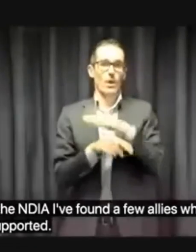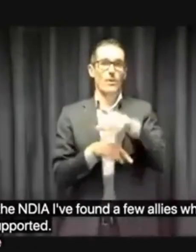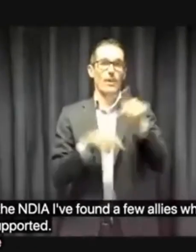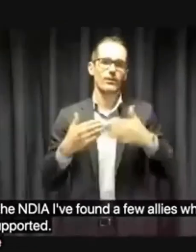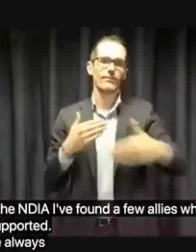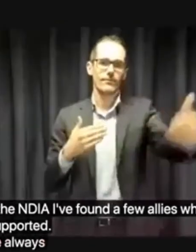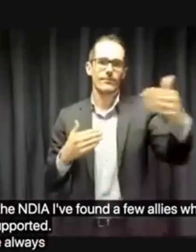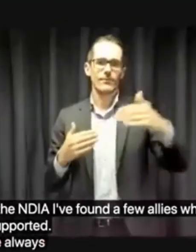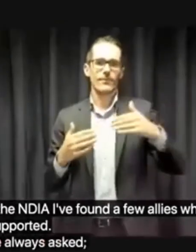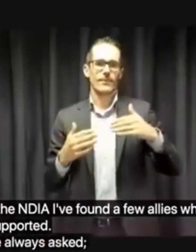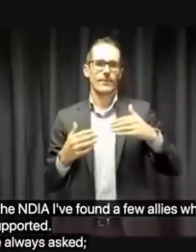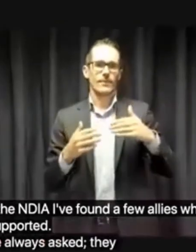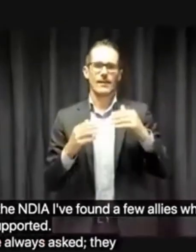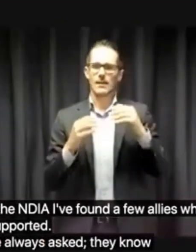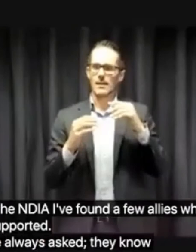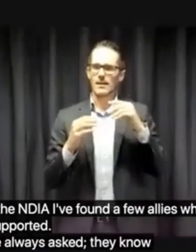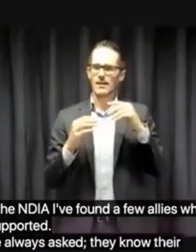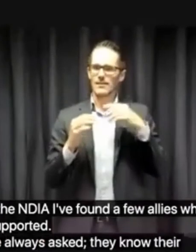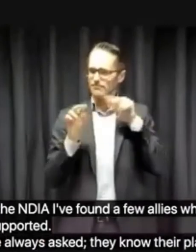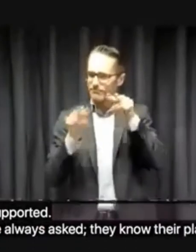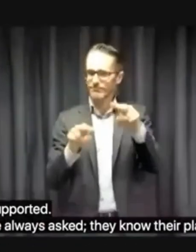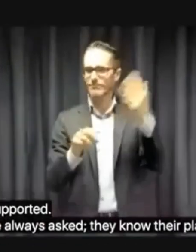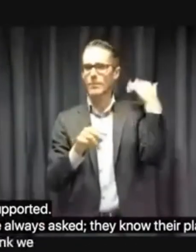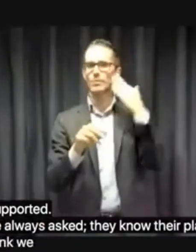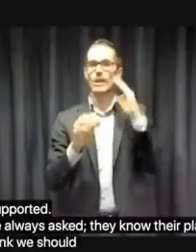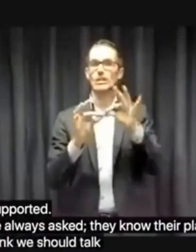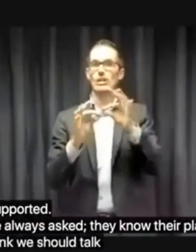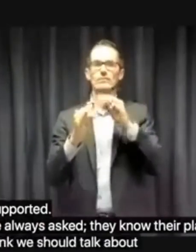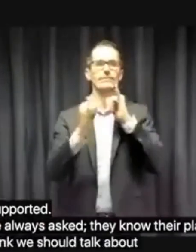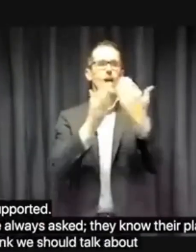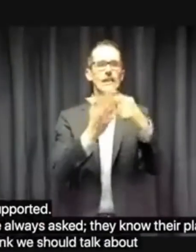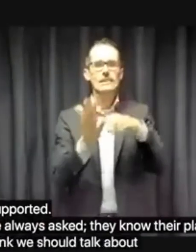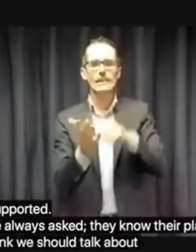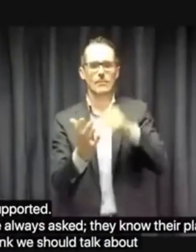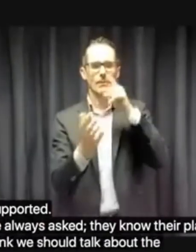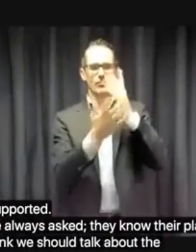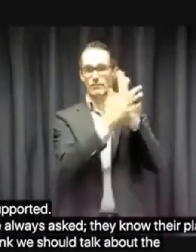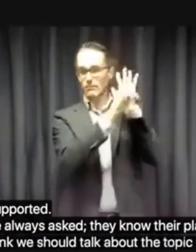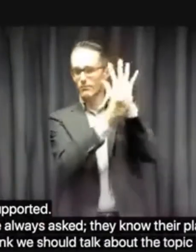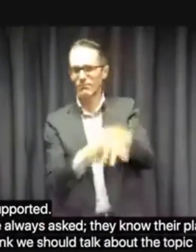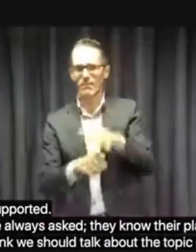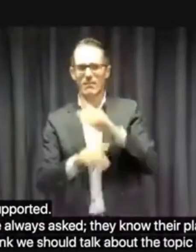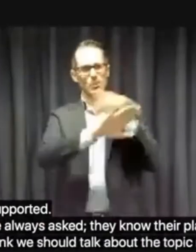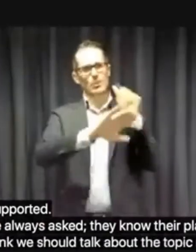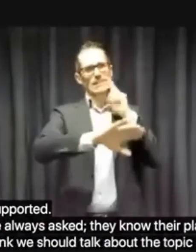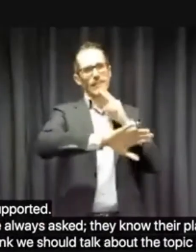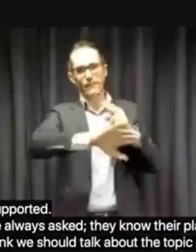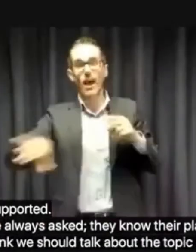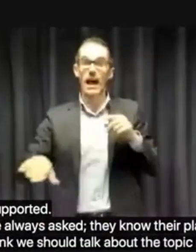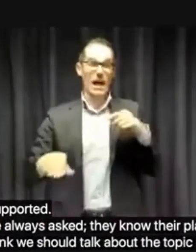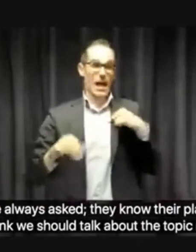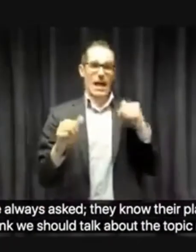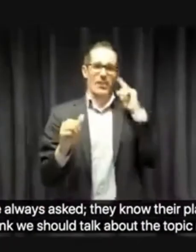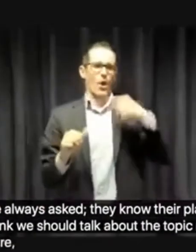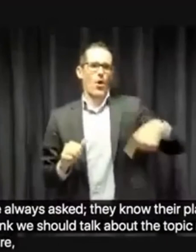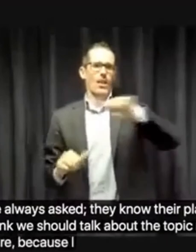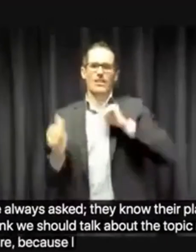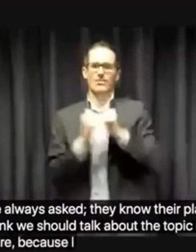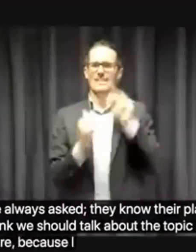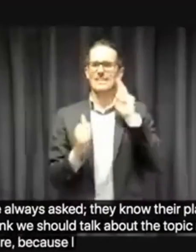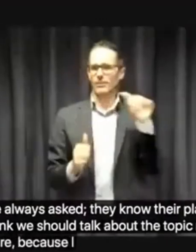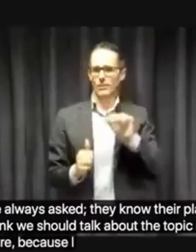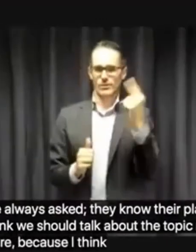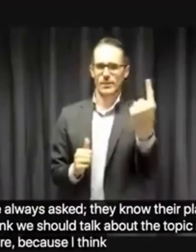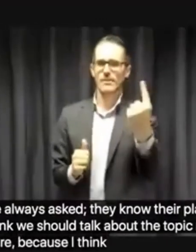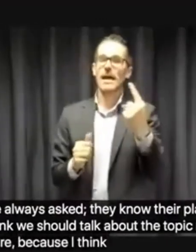But I think we should talk about that topic more to the future. Because I think when each of us have been interviewed on TV and criticised the topic, should we